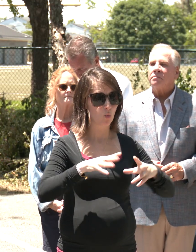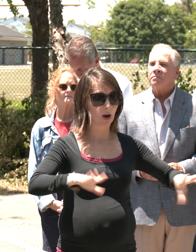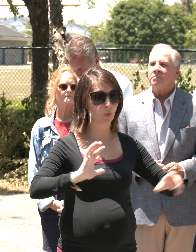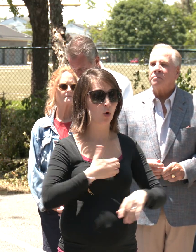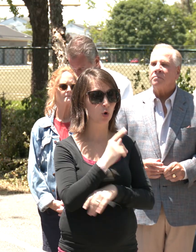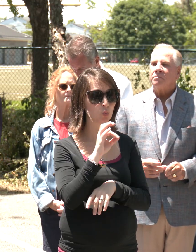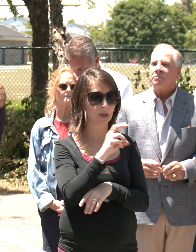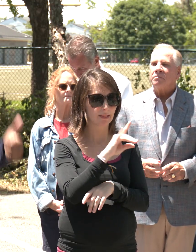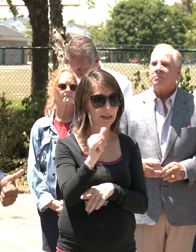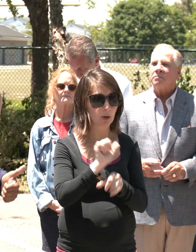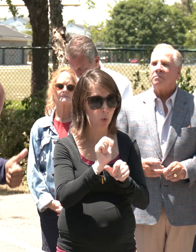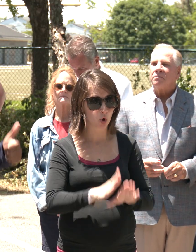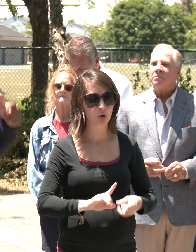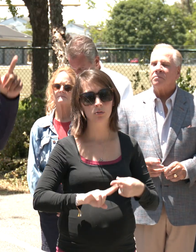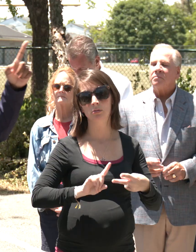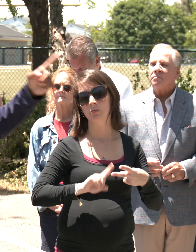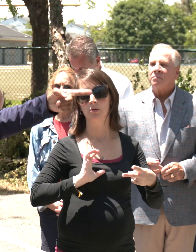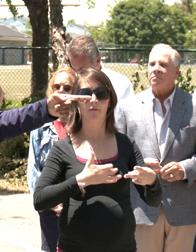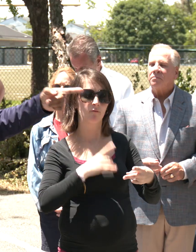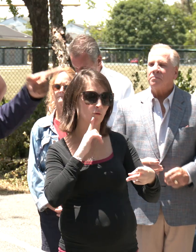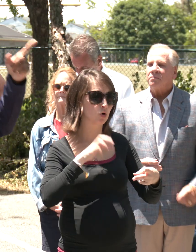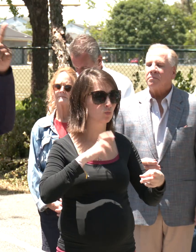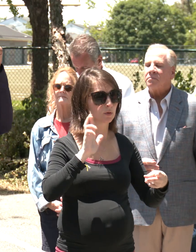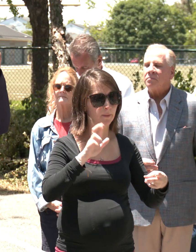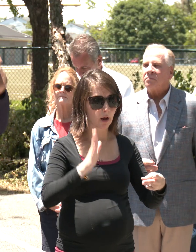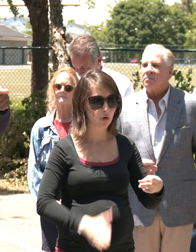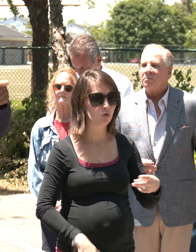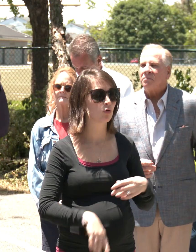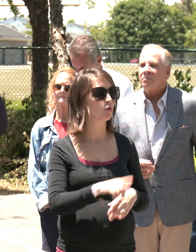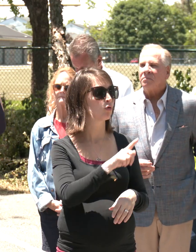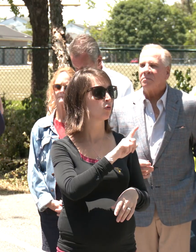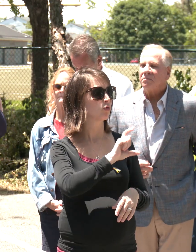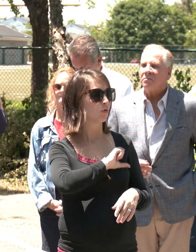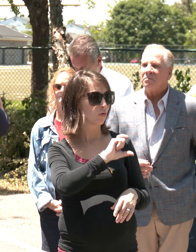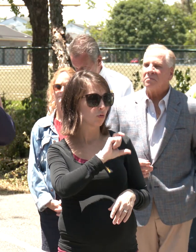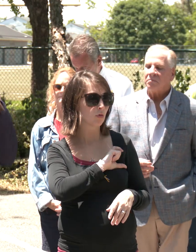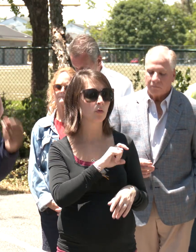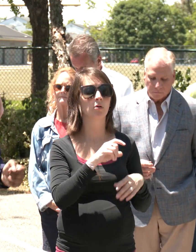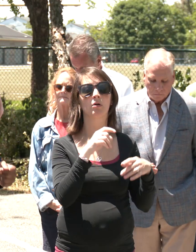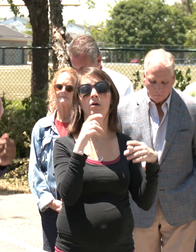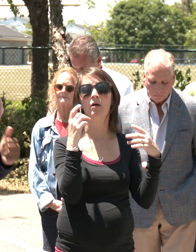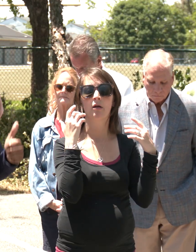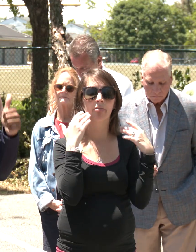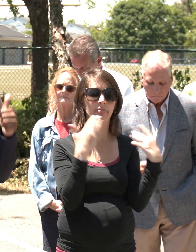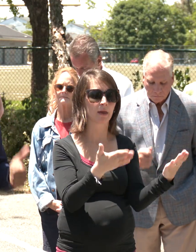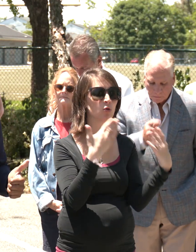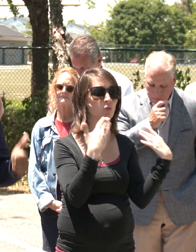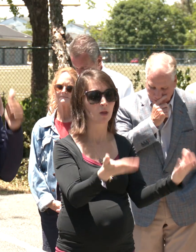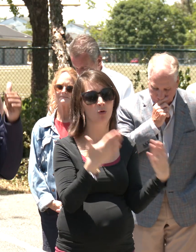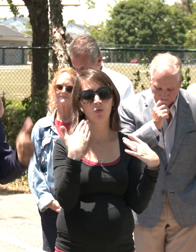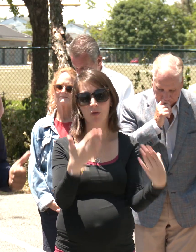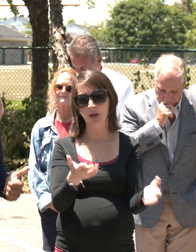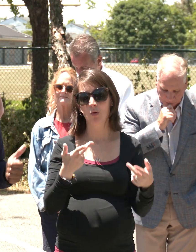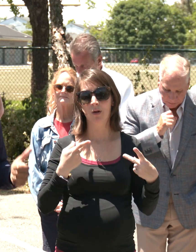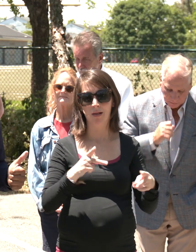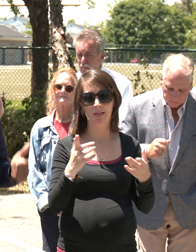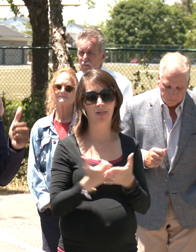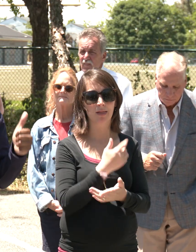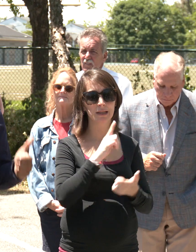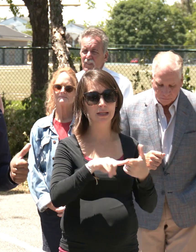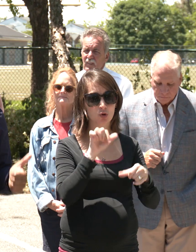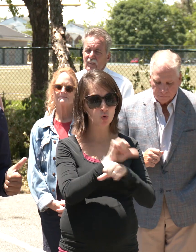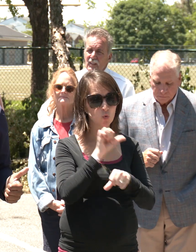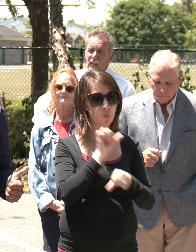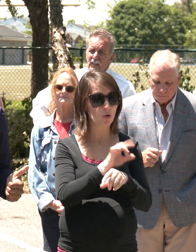workers, our first responders, our law enforcement. Thank you, thank you, thank you. And let's get to work and let's